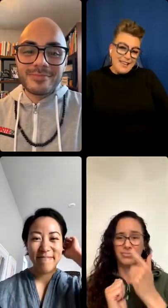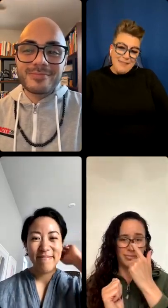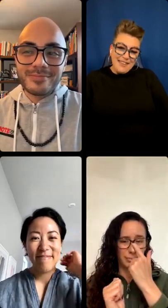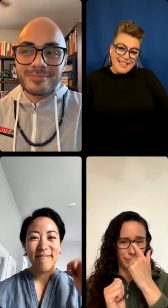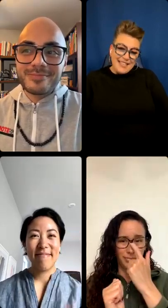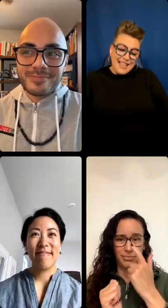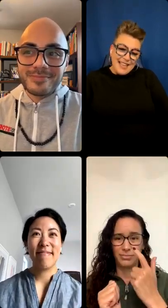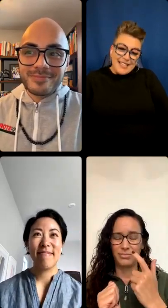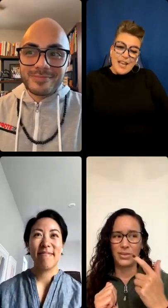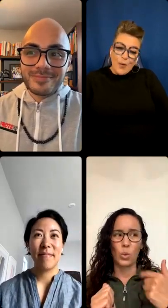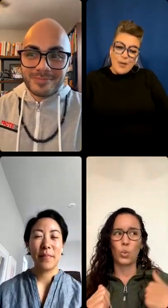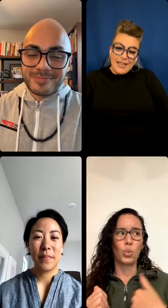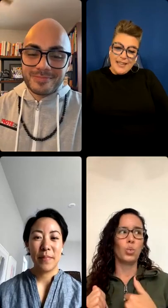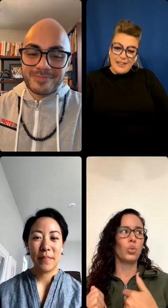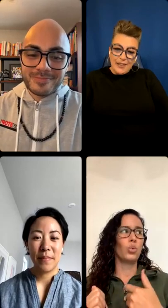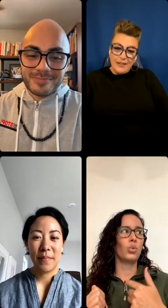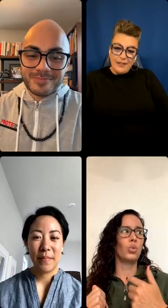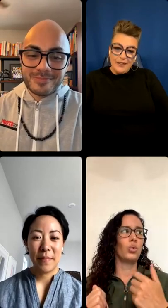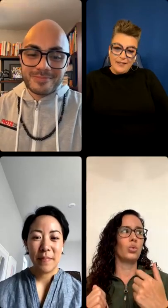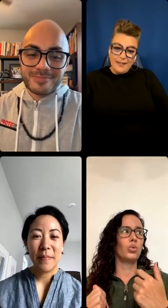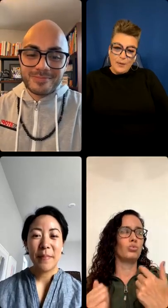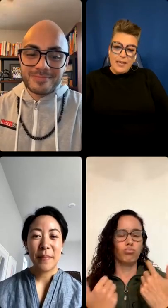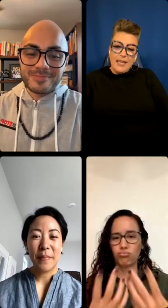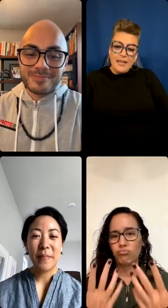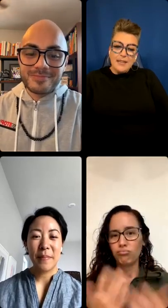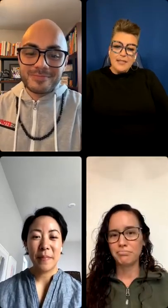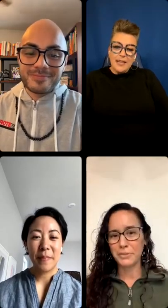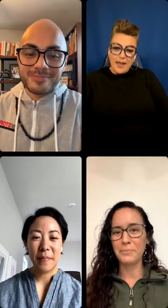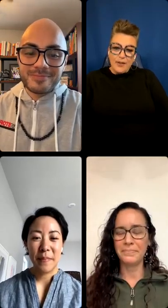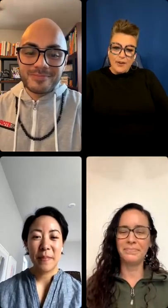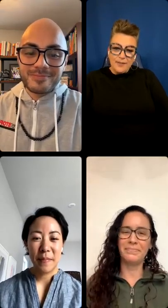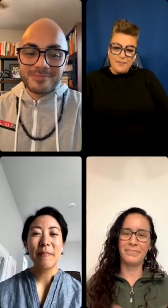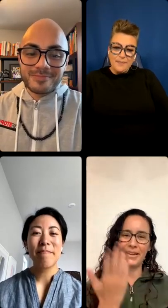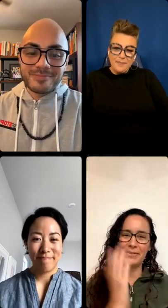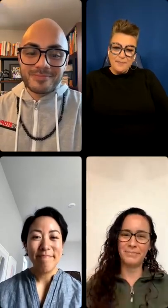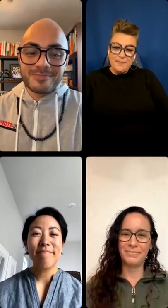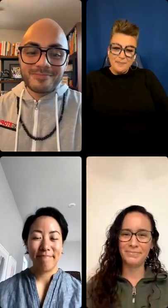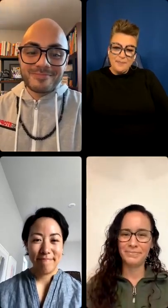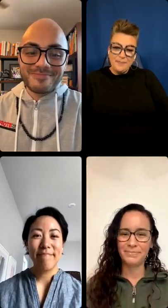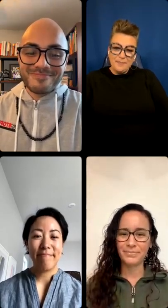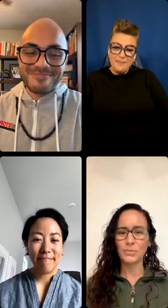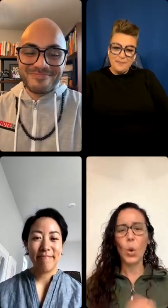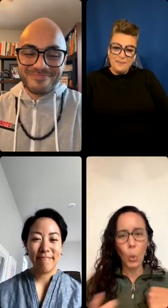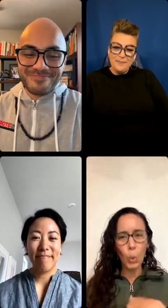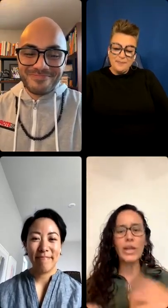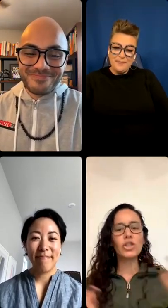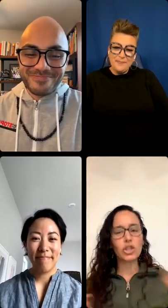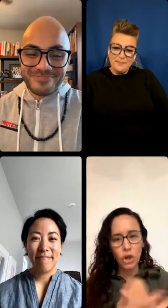And like Melody said, that's how we heal. We heal together.